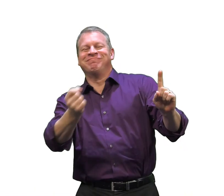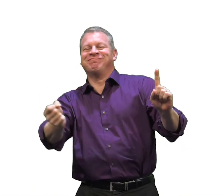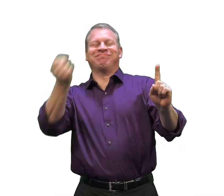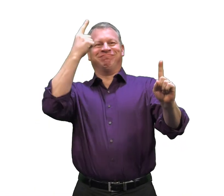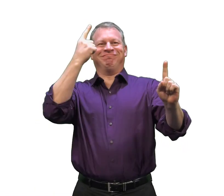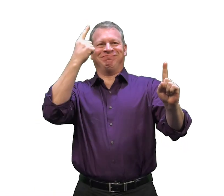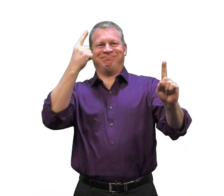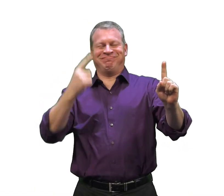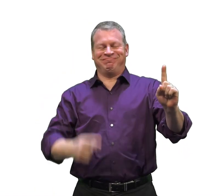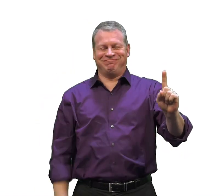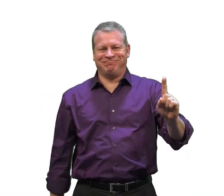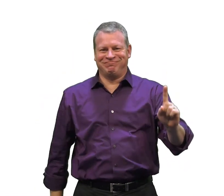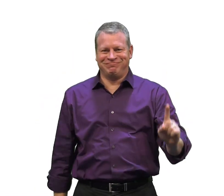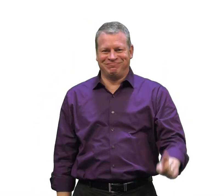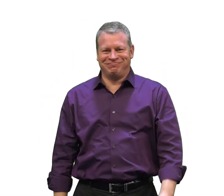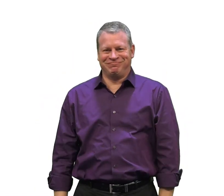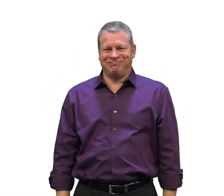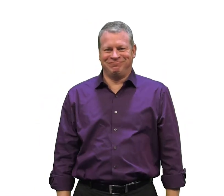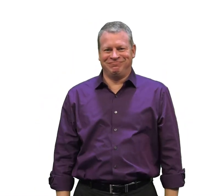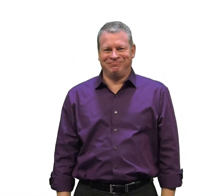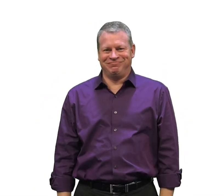of this pledge.